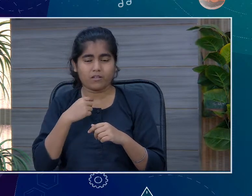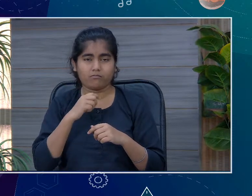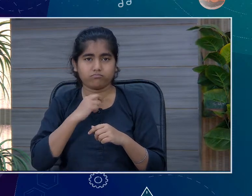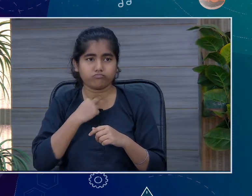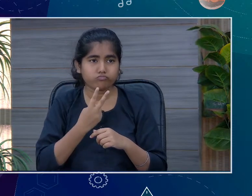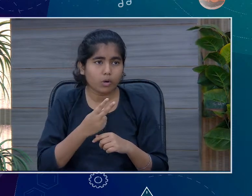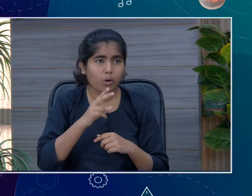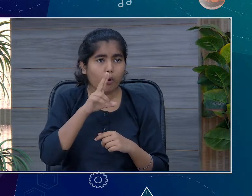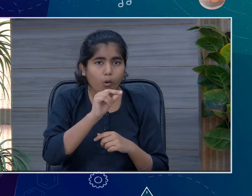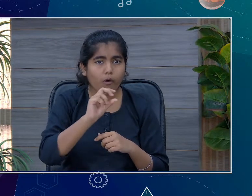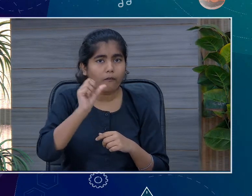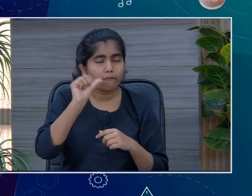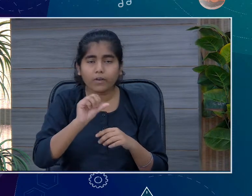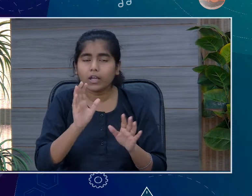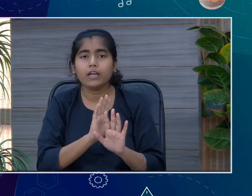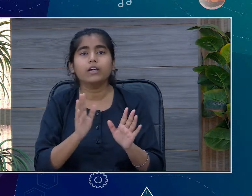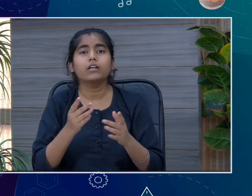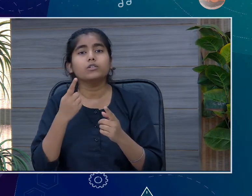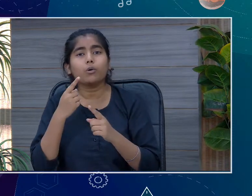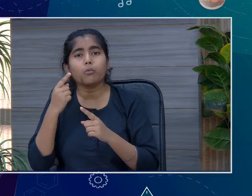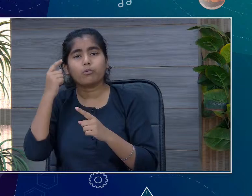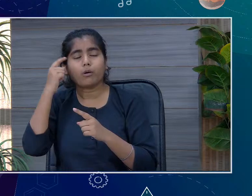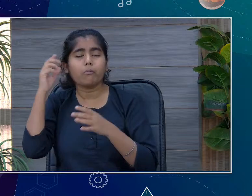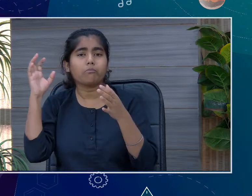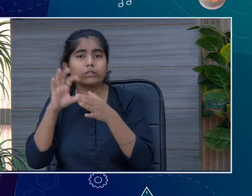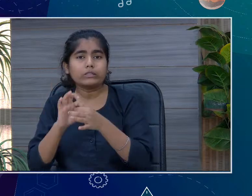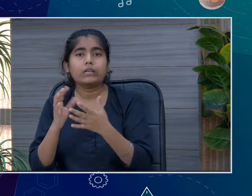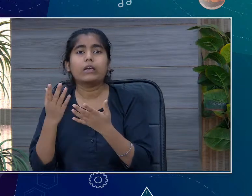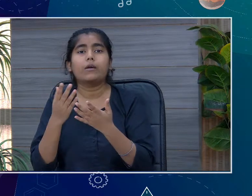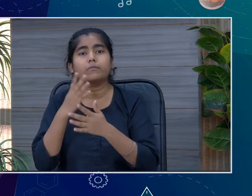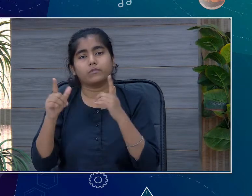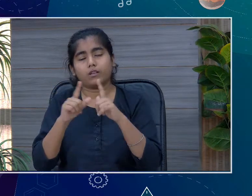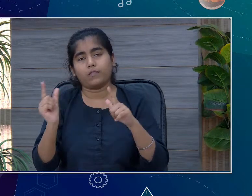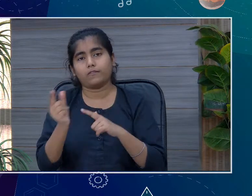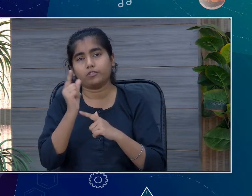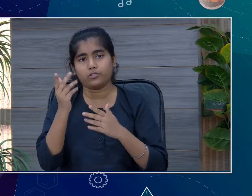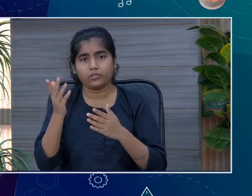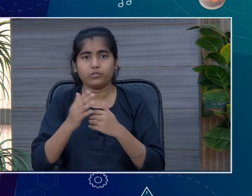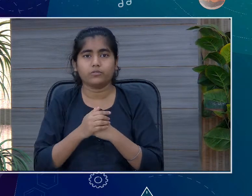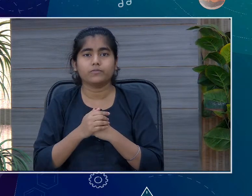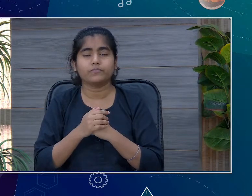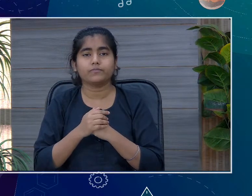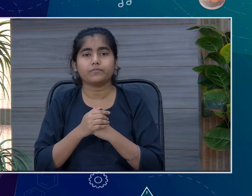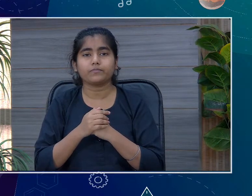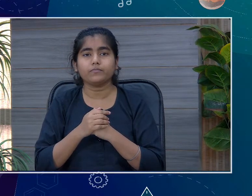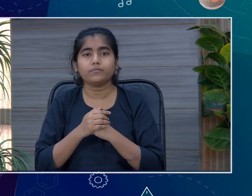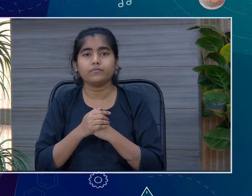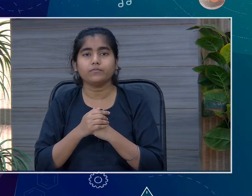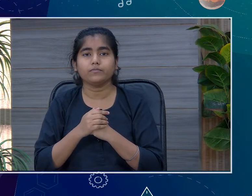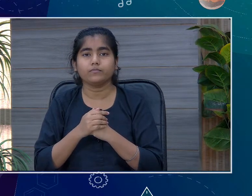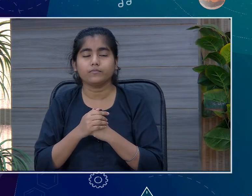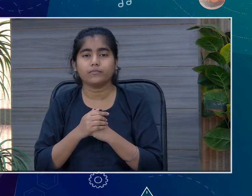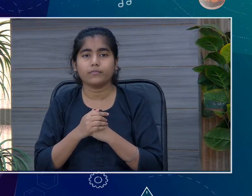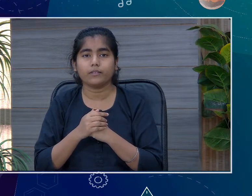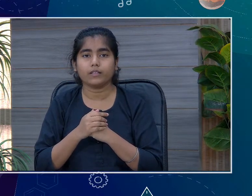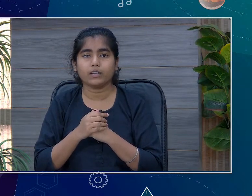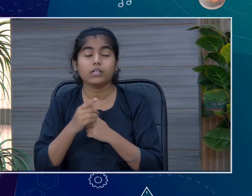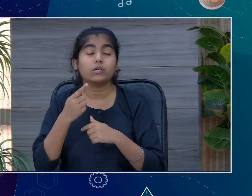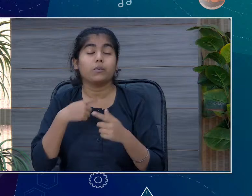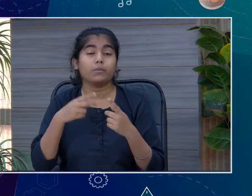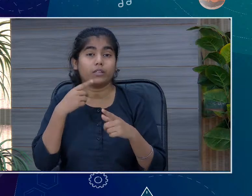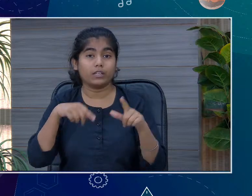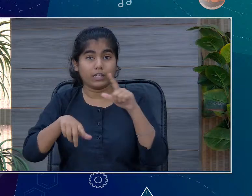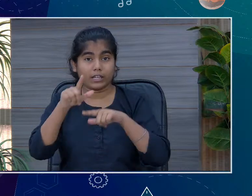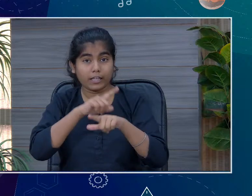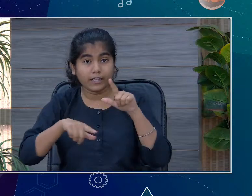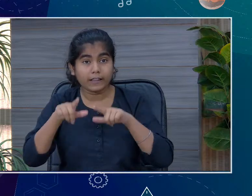can rewire the mode of functioning, whereby language can be